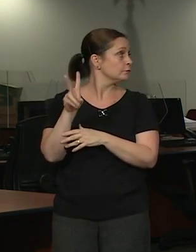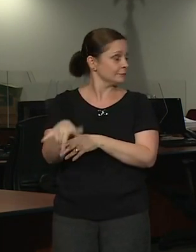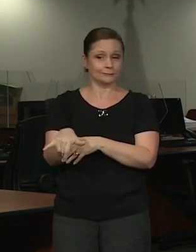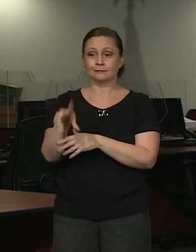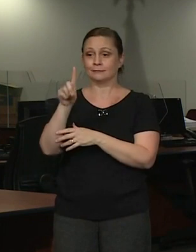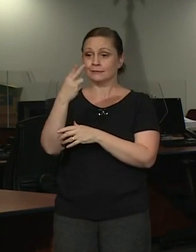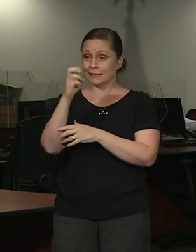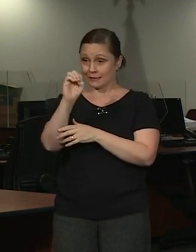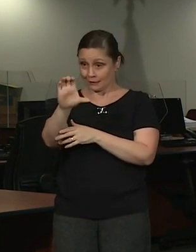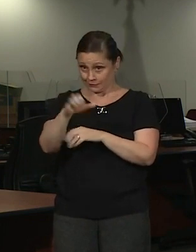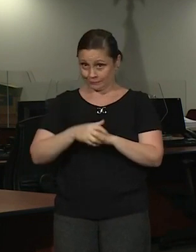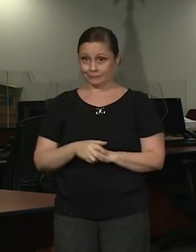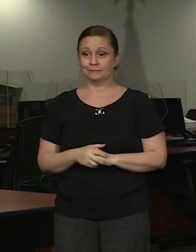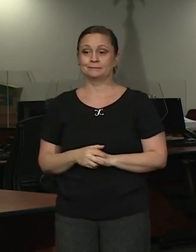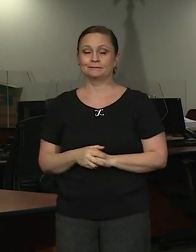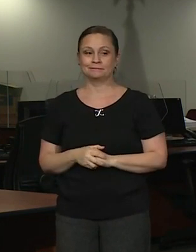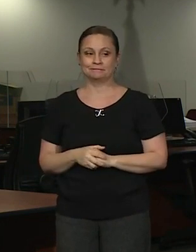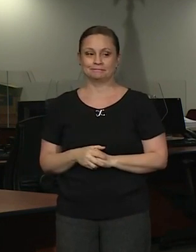Please do.